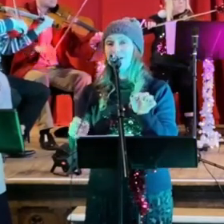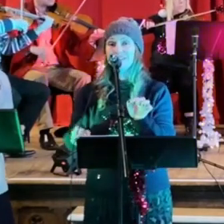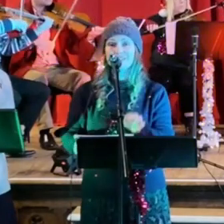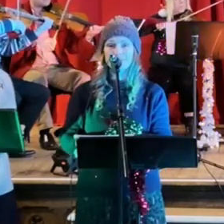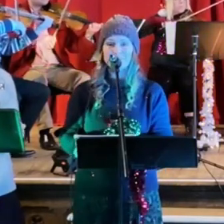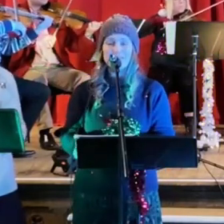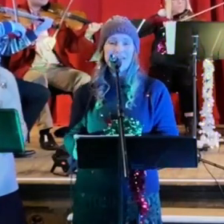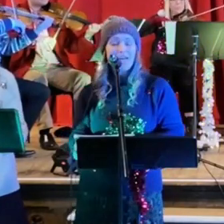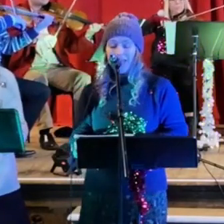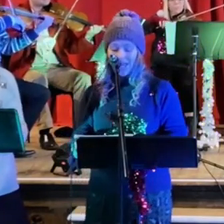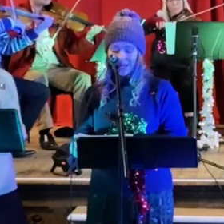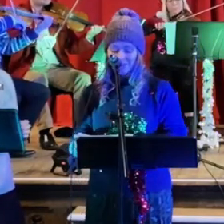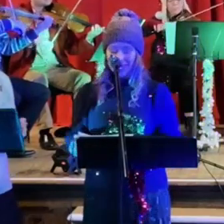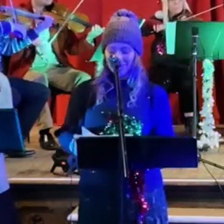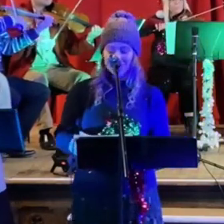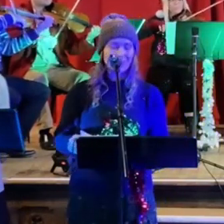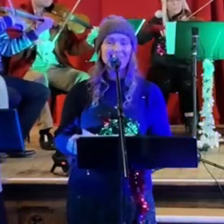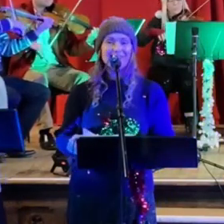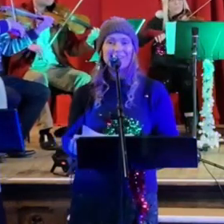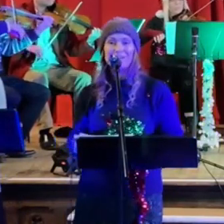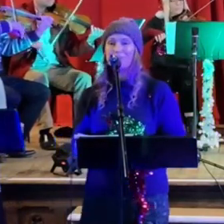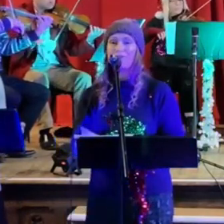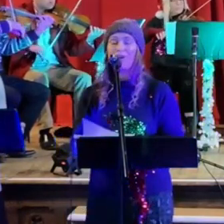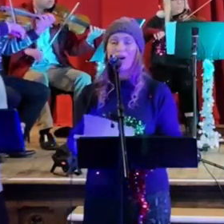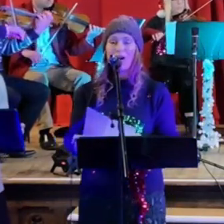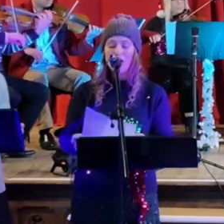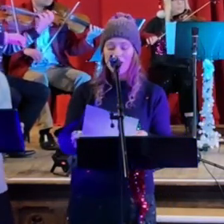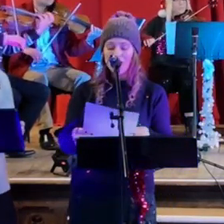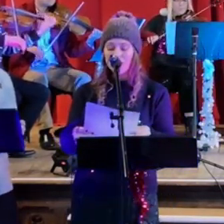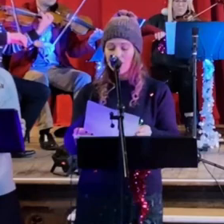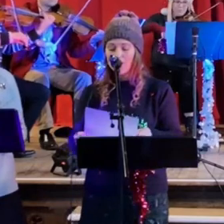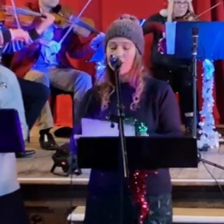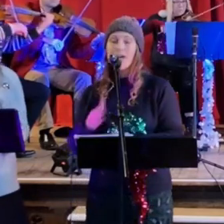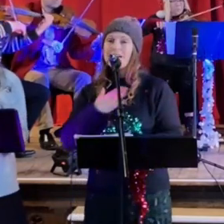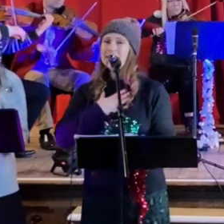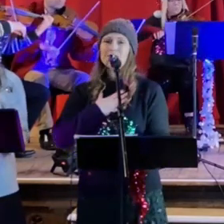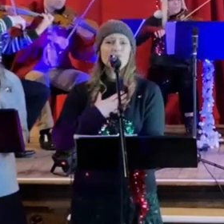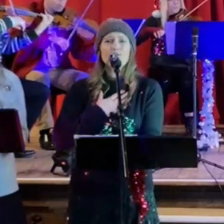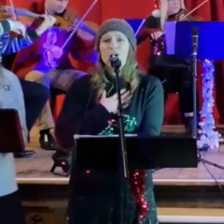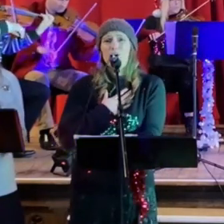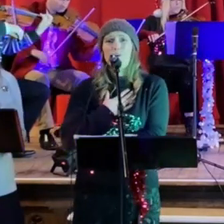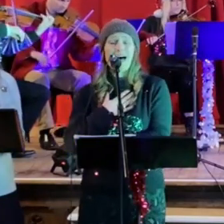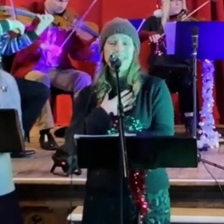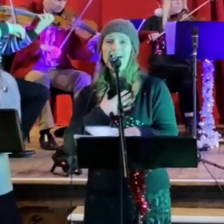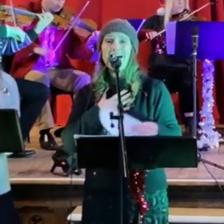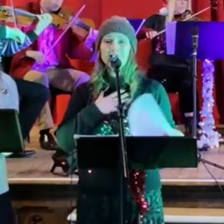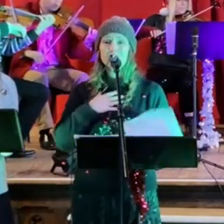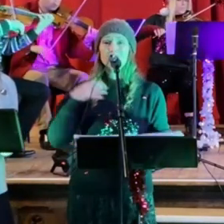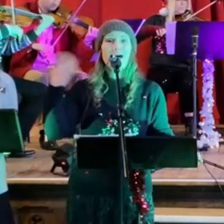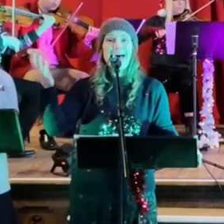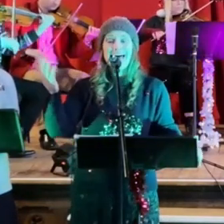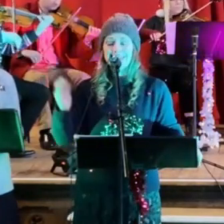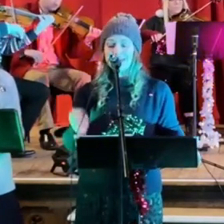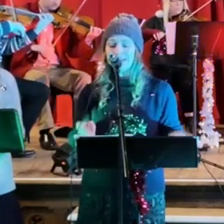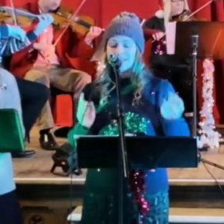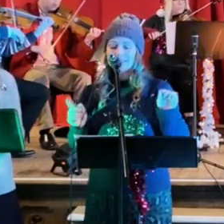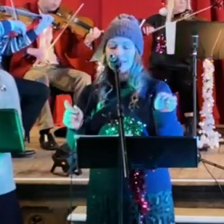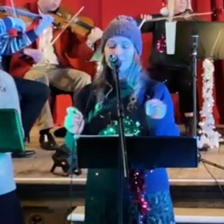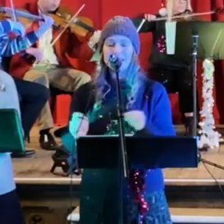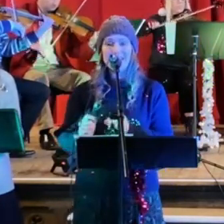face like I've never seen before. Even though I love you madly, it seems I